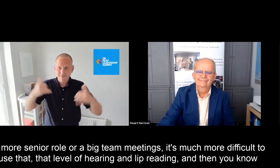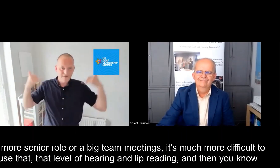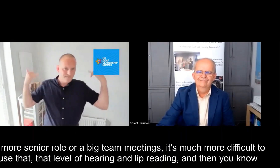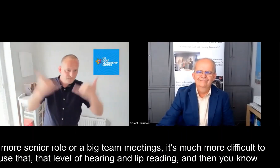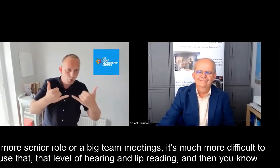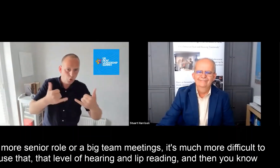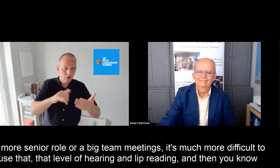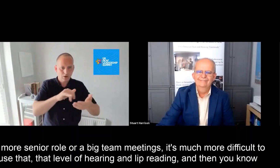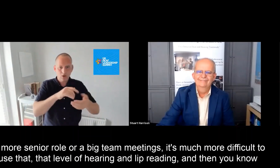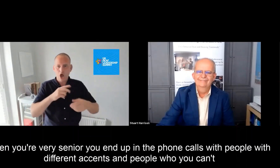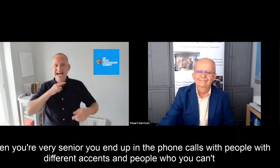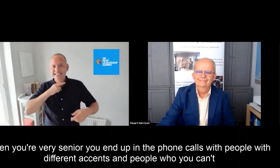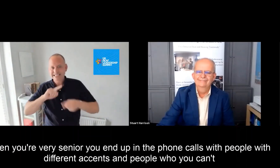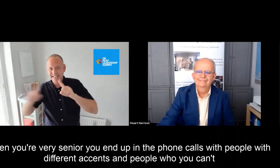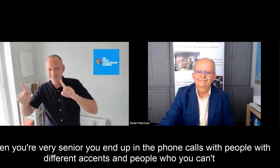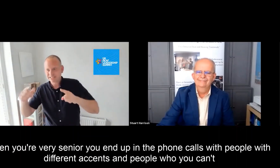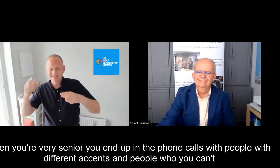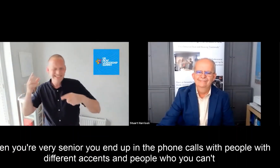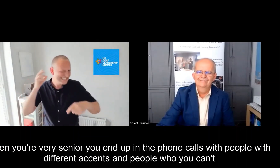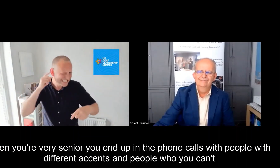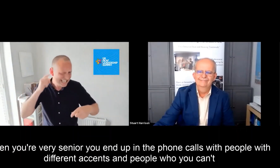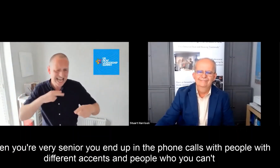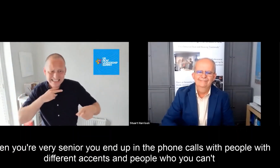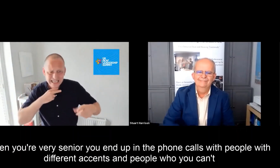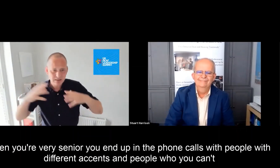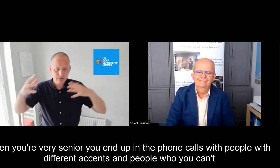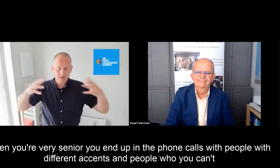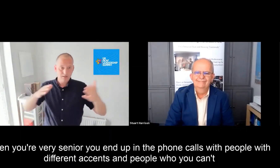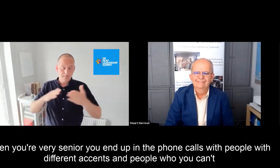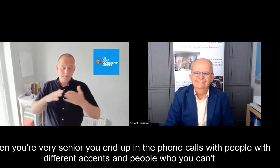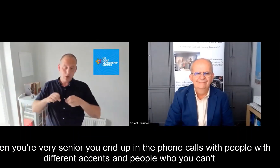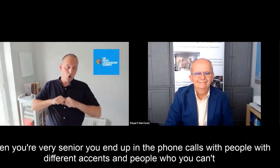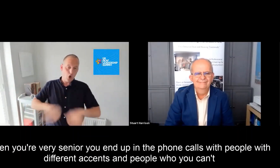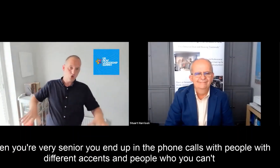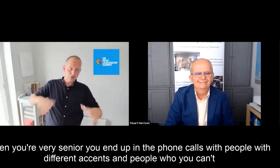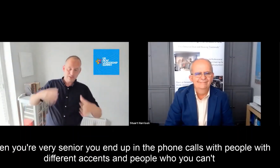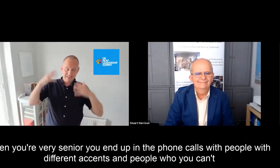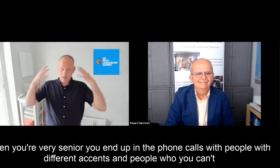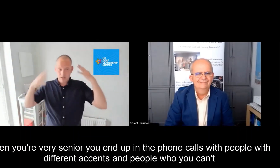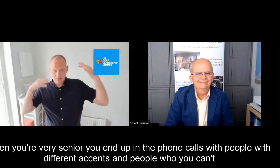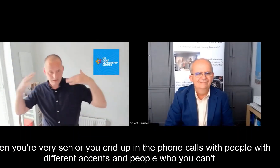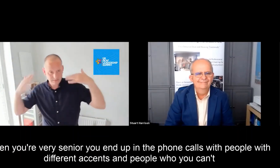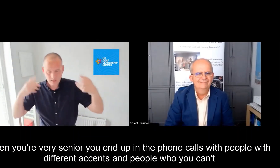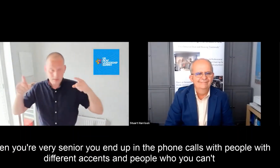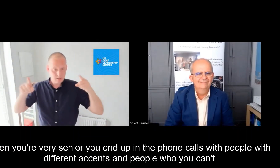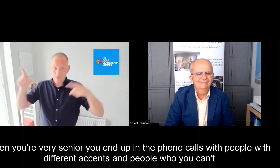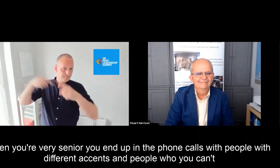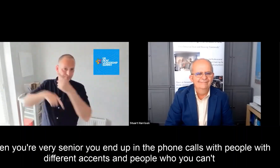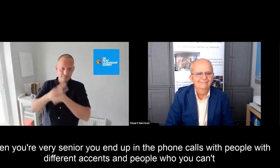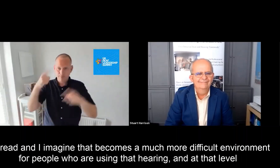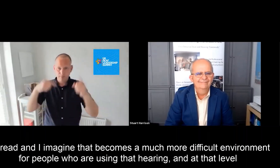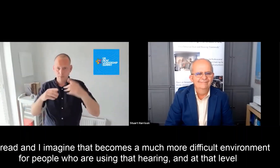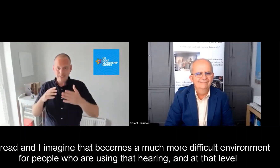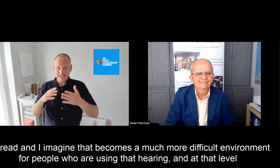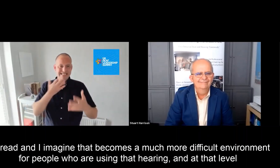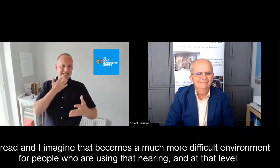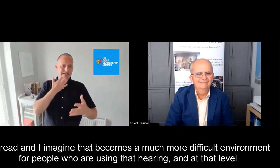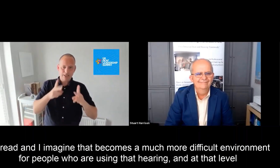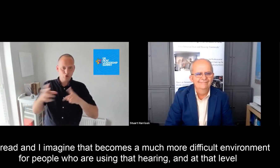know, when you're very senior, you end up in phone calls with people with different accents and people who you can't lip read. And I imagine that becomes a much